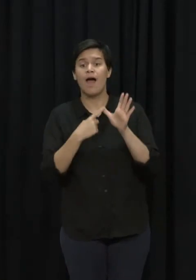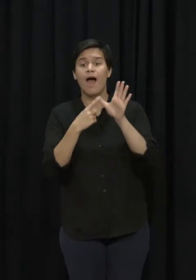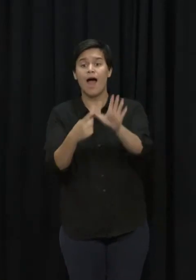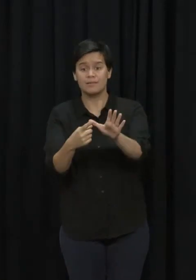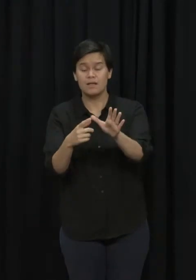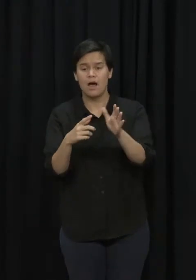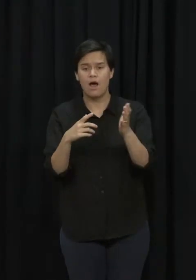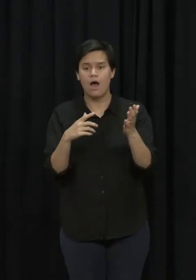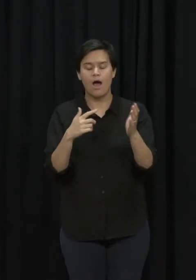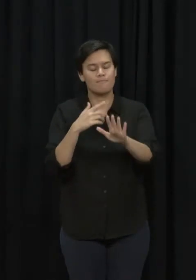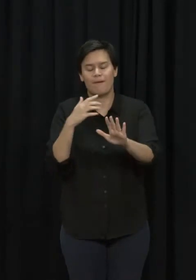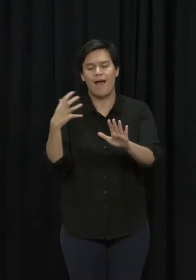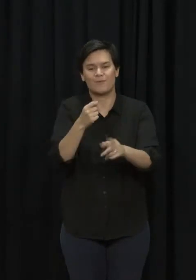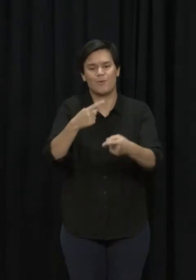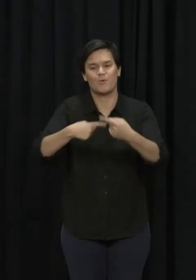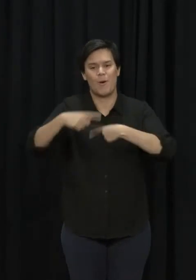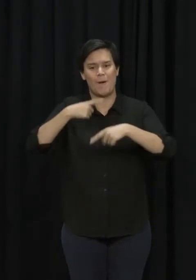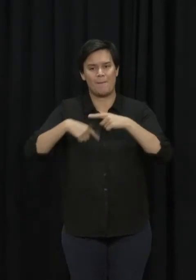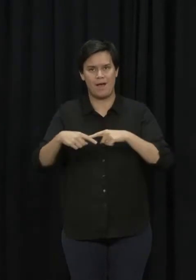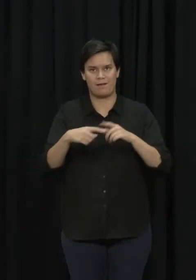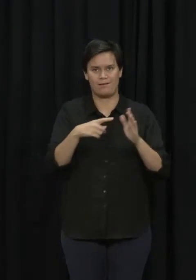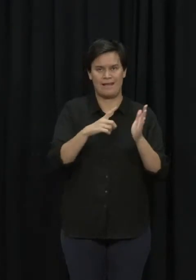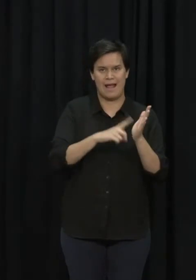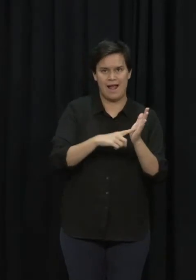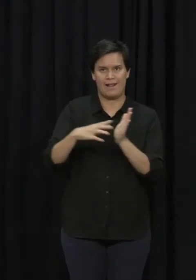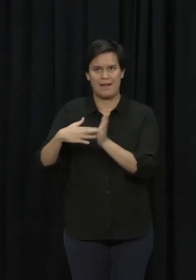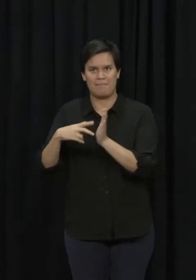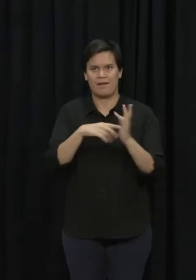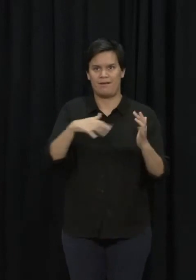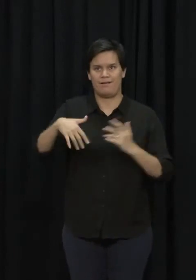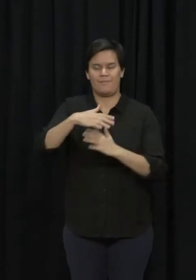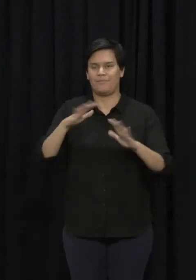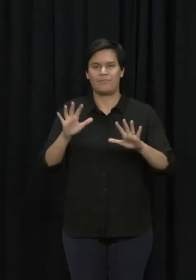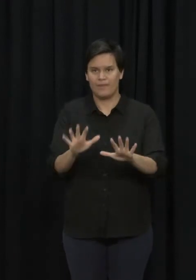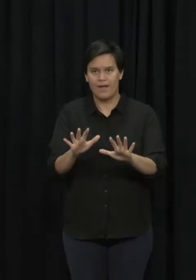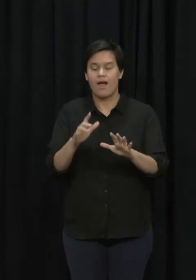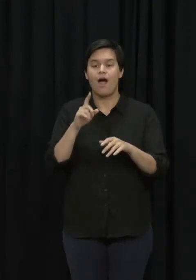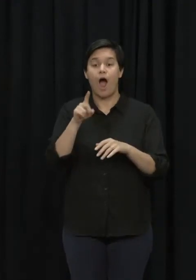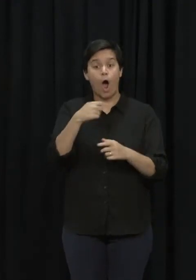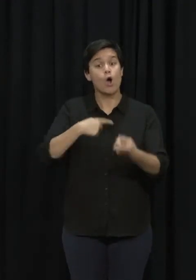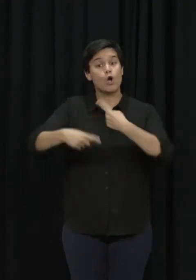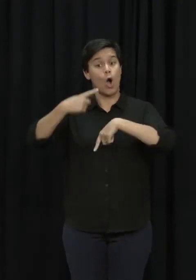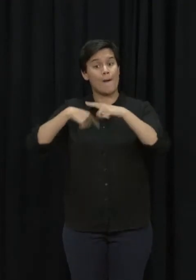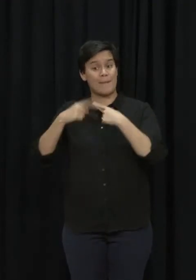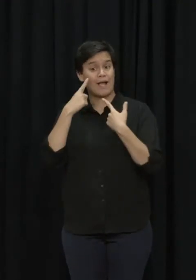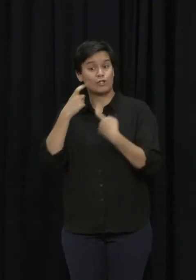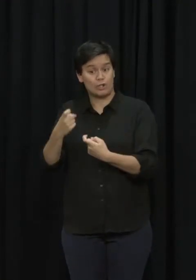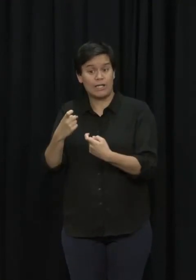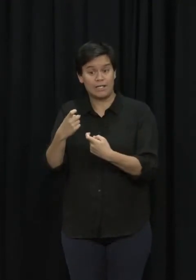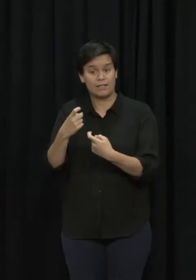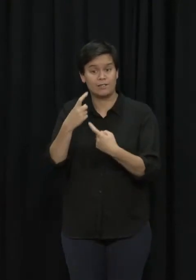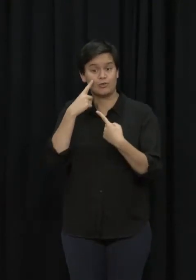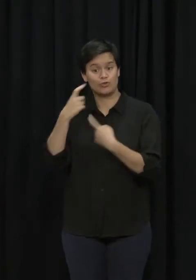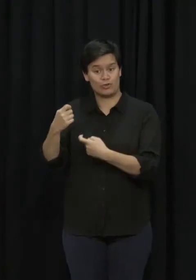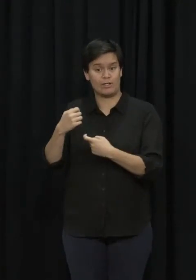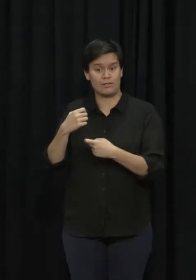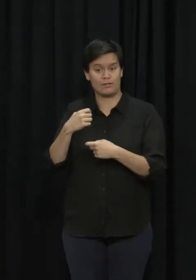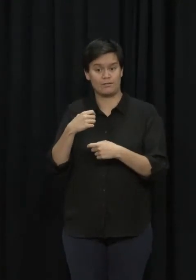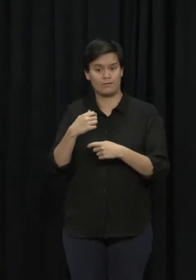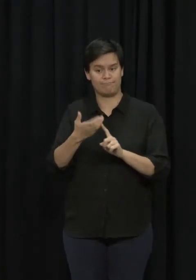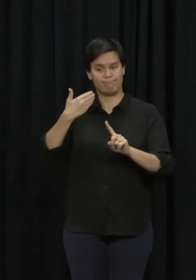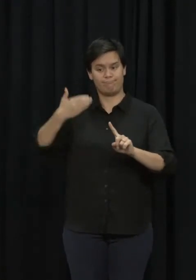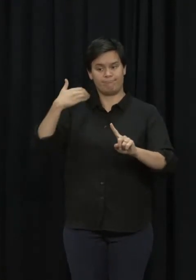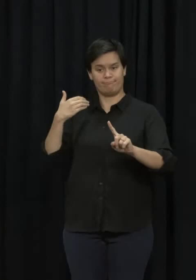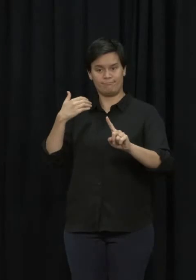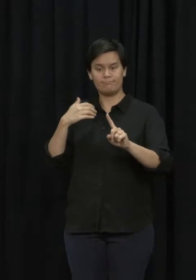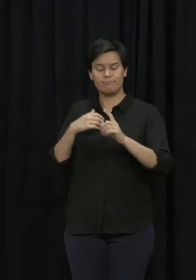N's. Yes, so I don't believe that I have done that. So let me go back and check my transcripts. What I'm speaking directly to